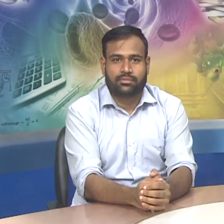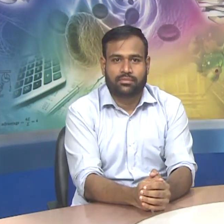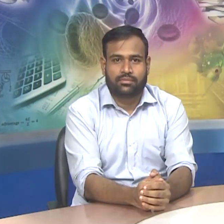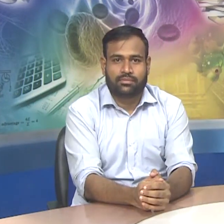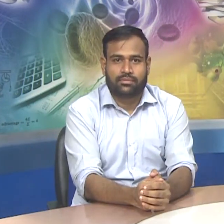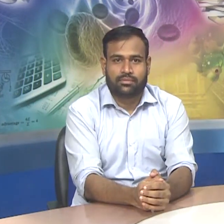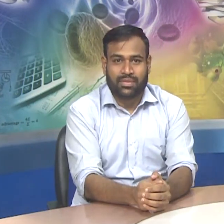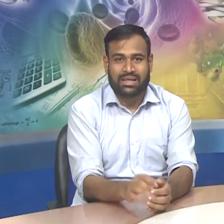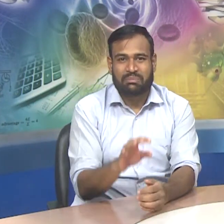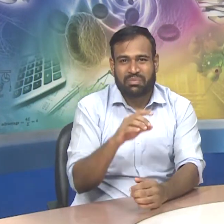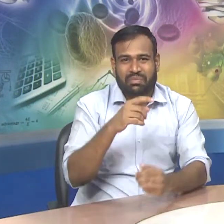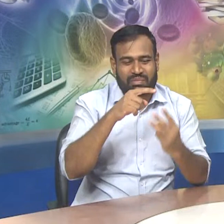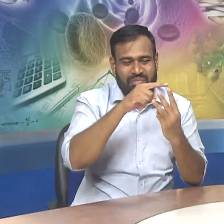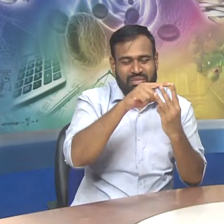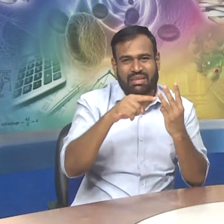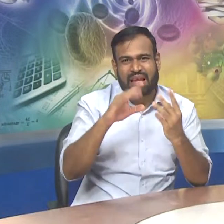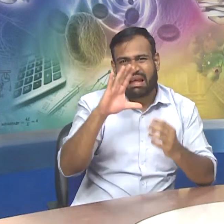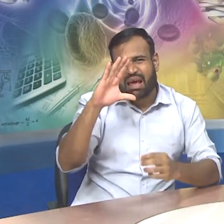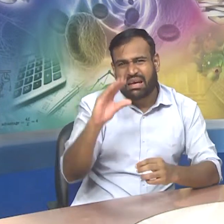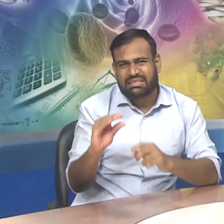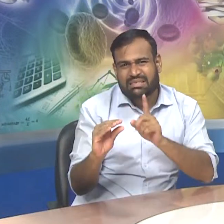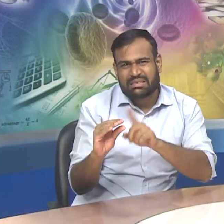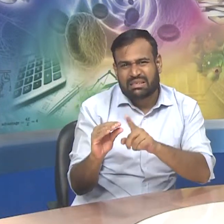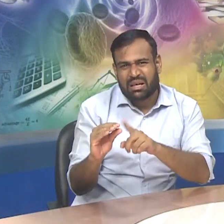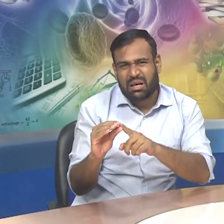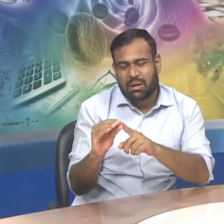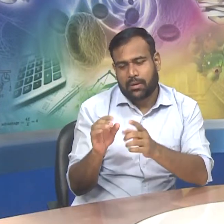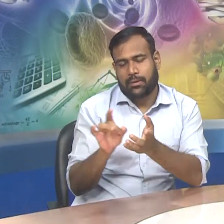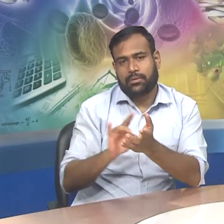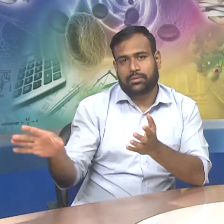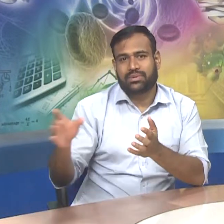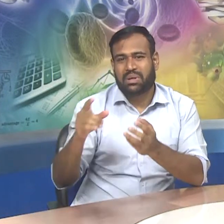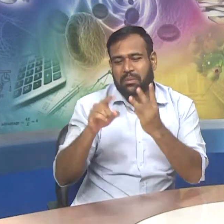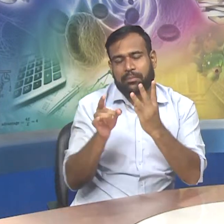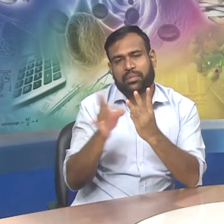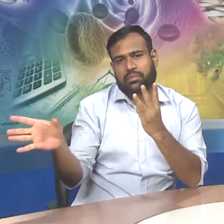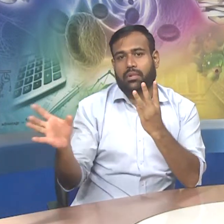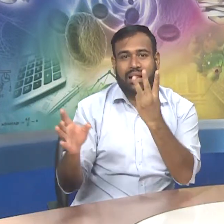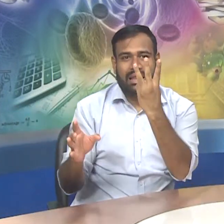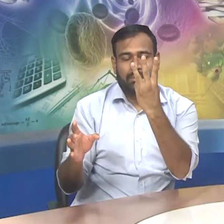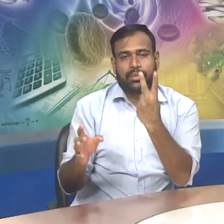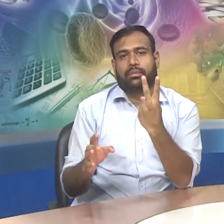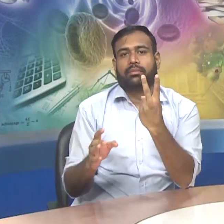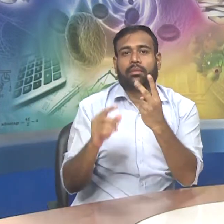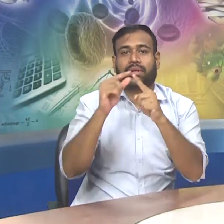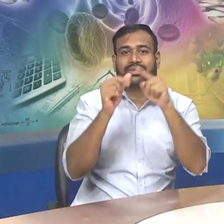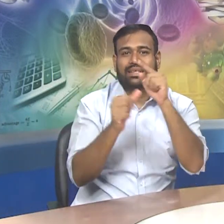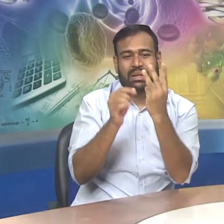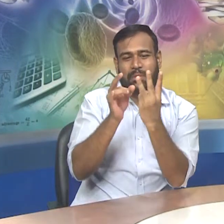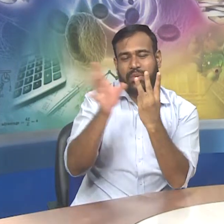And after this transfer, thus the candidate getting the least number of votes is